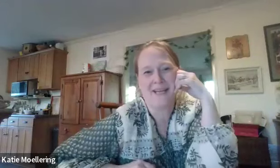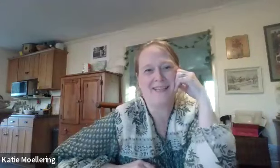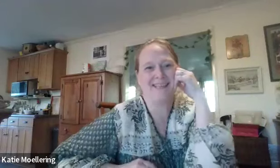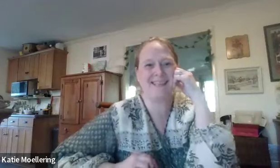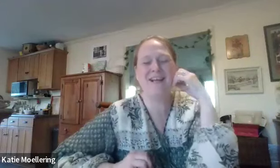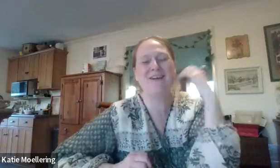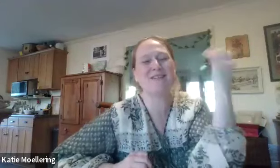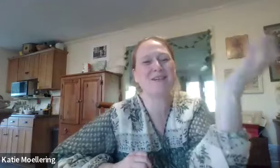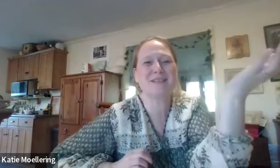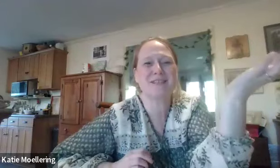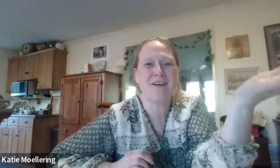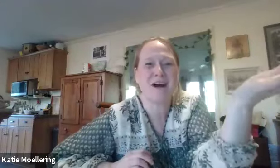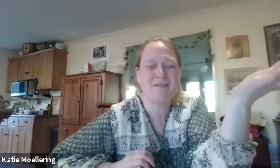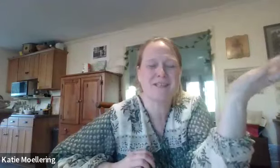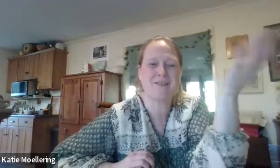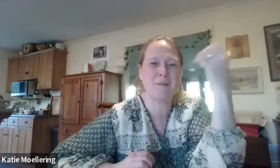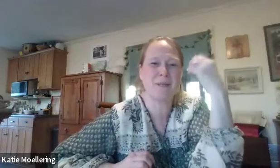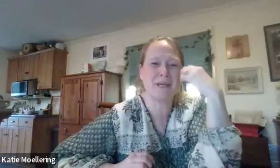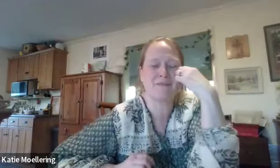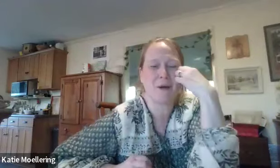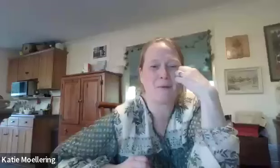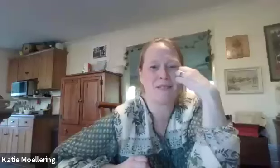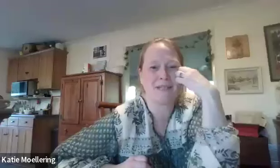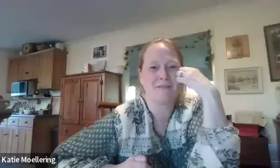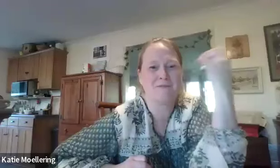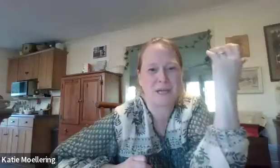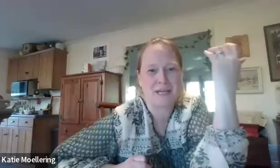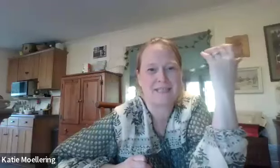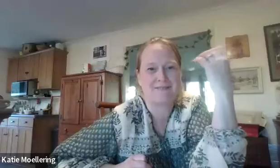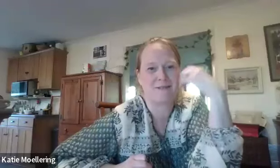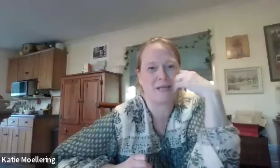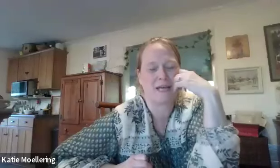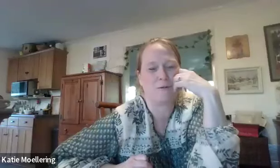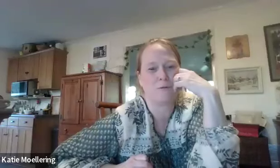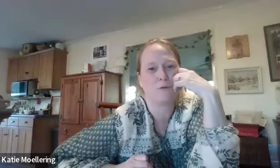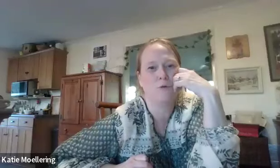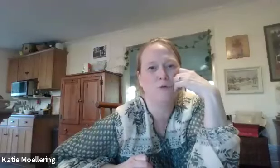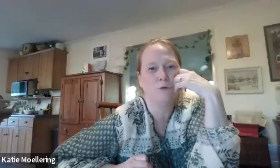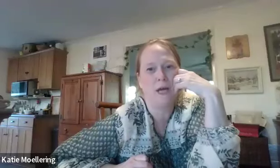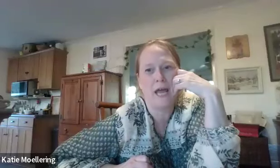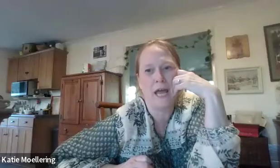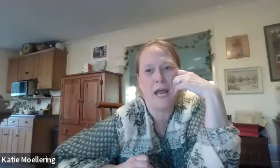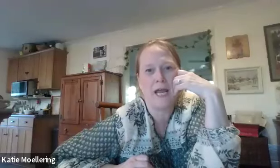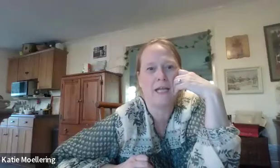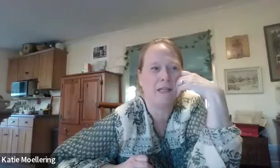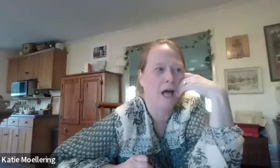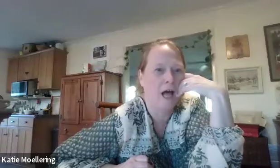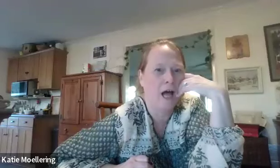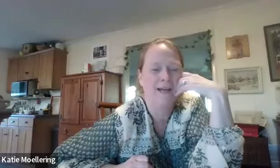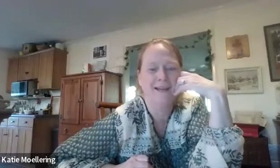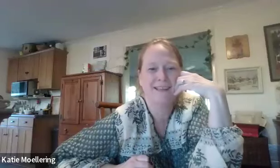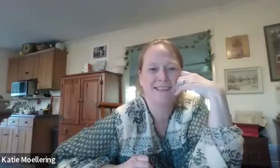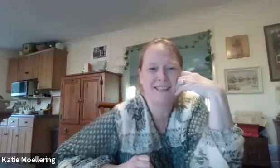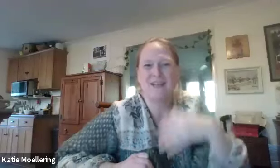minute. So it's so obvious. It would be like if I was in France and I was like, ooh, la,